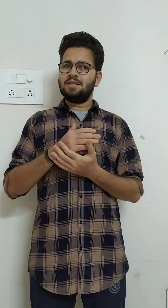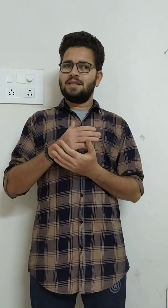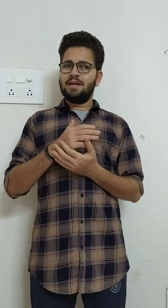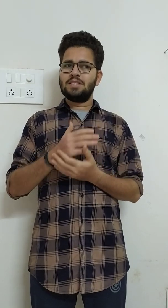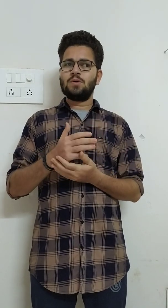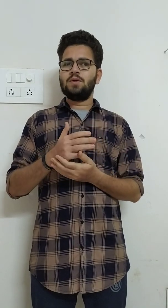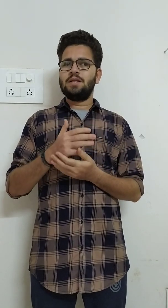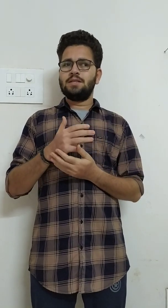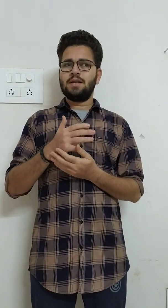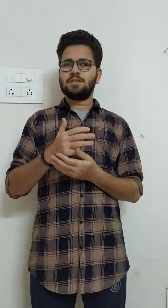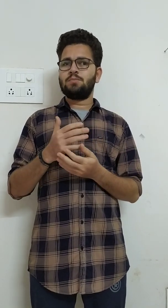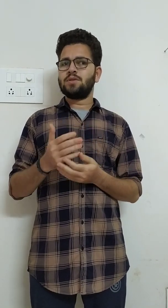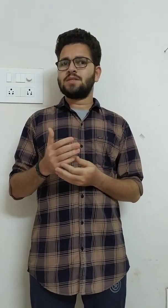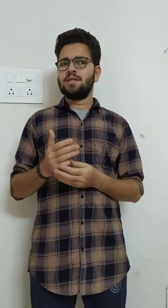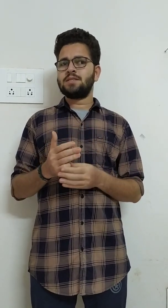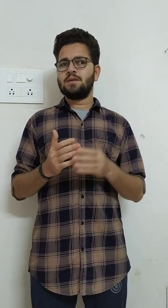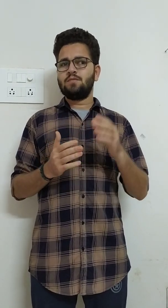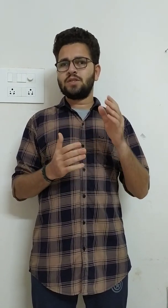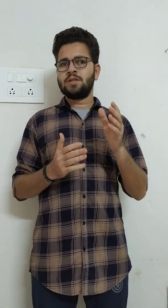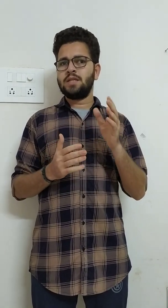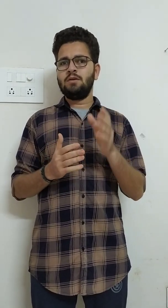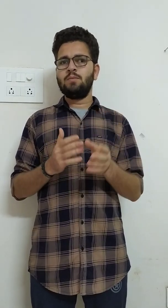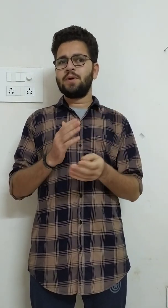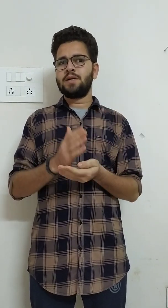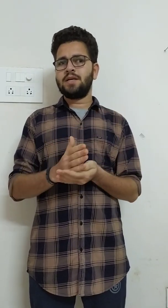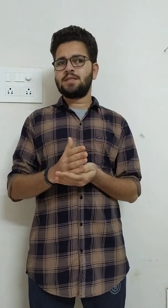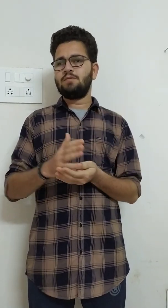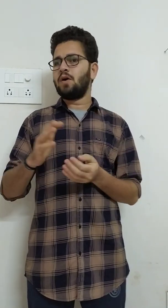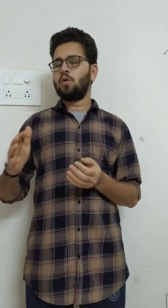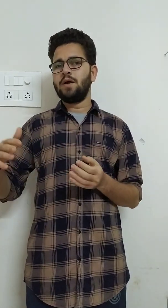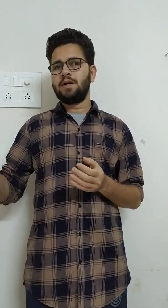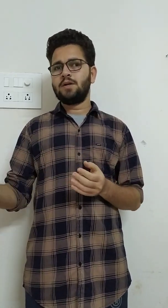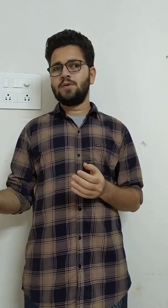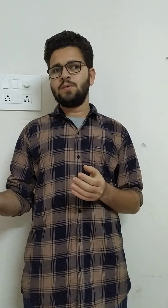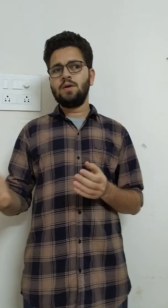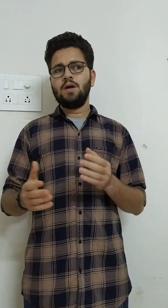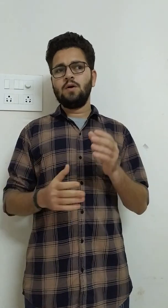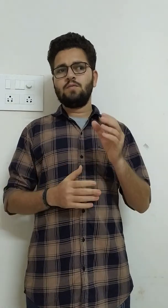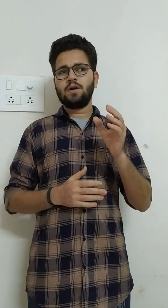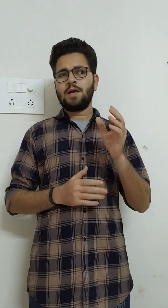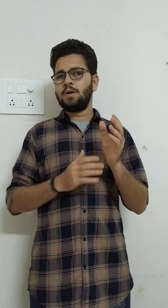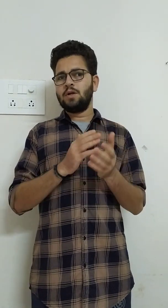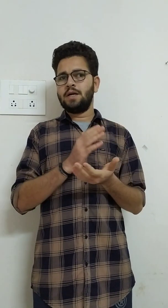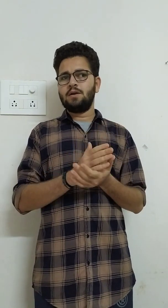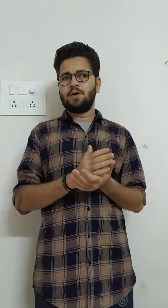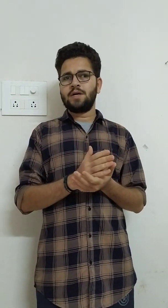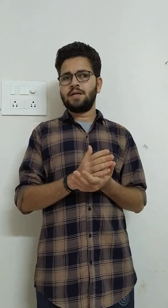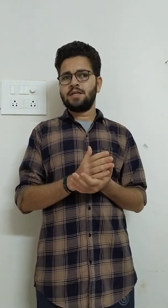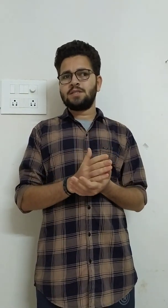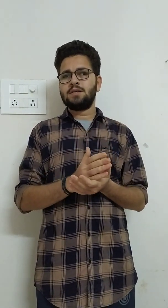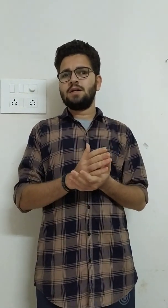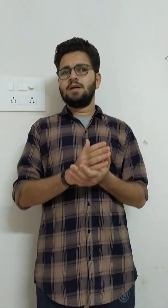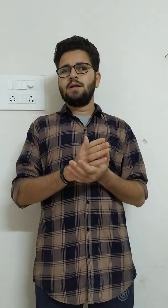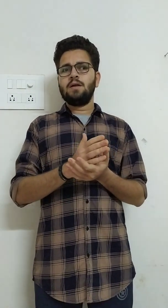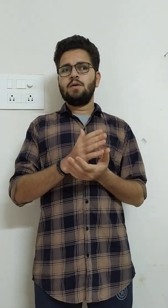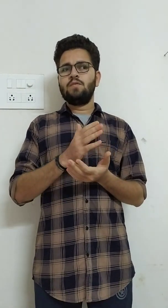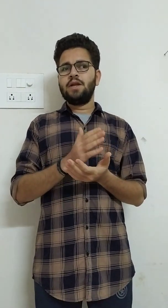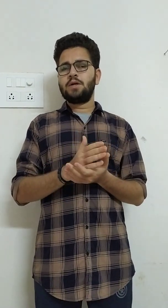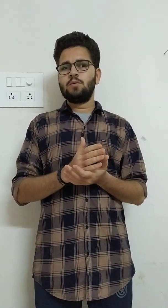the ISRO selection process is, first there will be written test followed by interview. For coming to written test, we need to